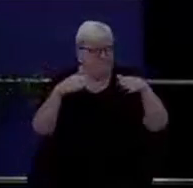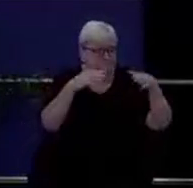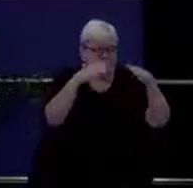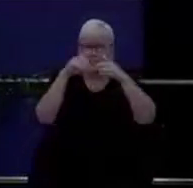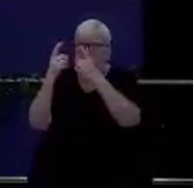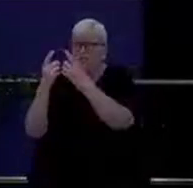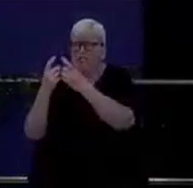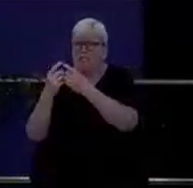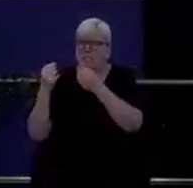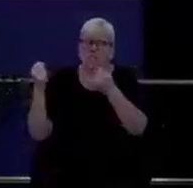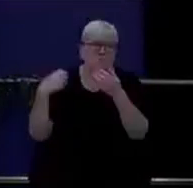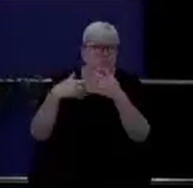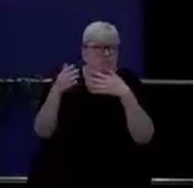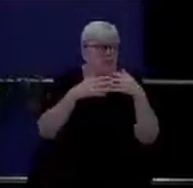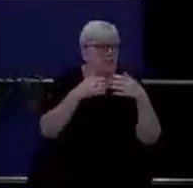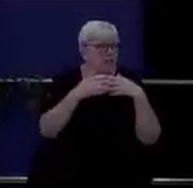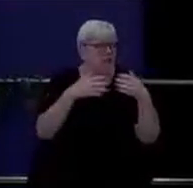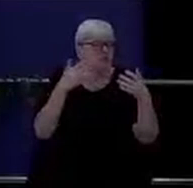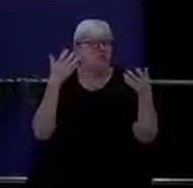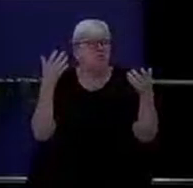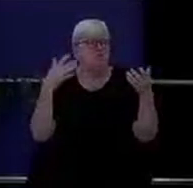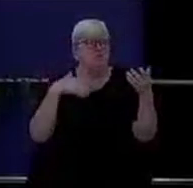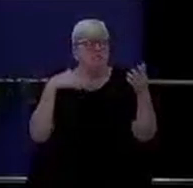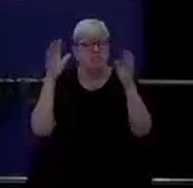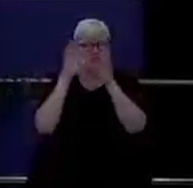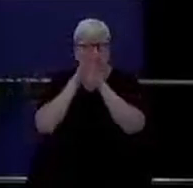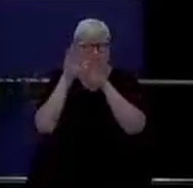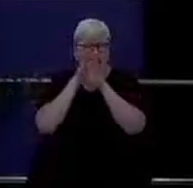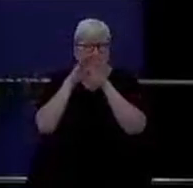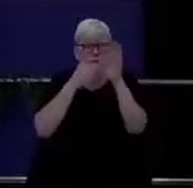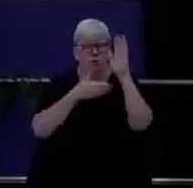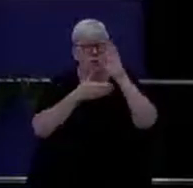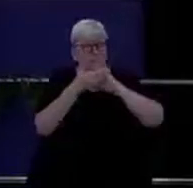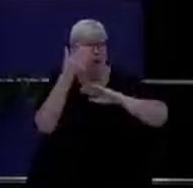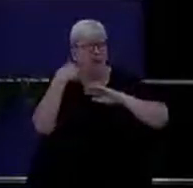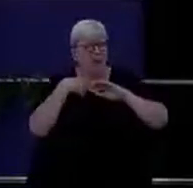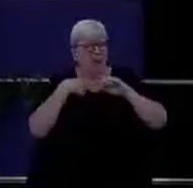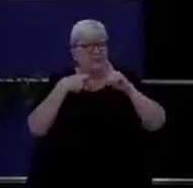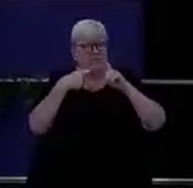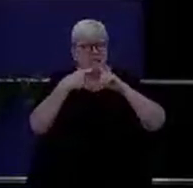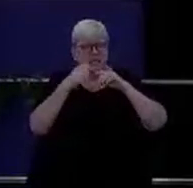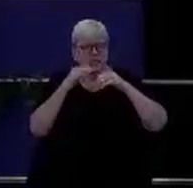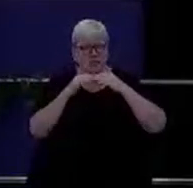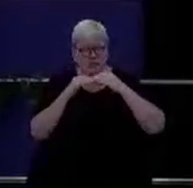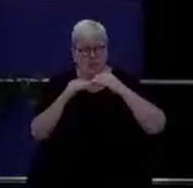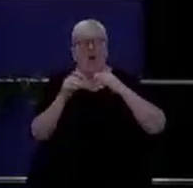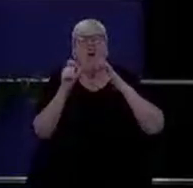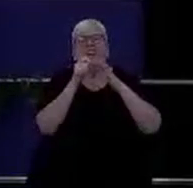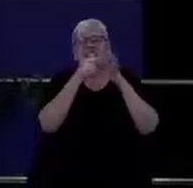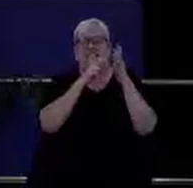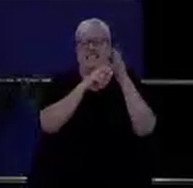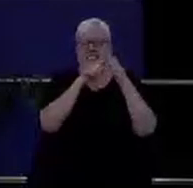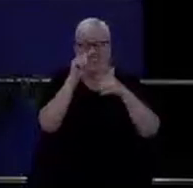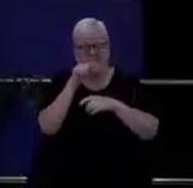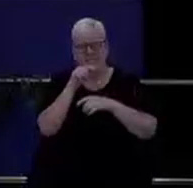for the evening, when I notice a smear of shadow passing over the surface of the kitchen floor. It's faint, just